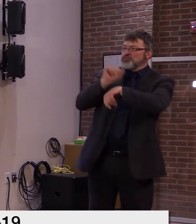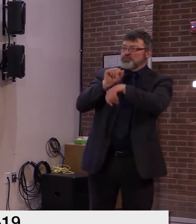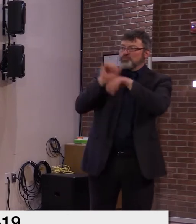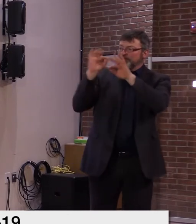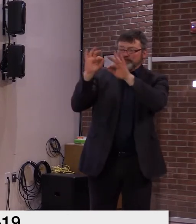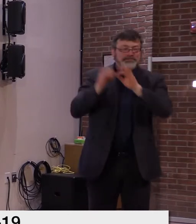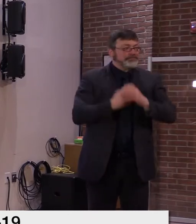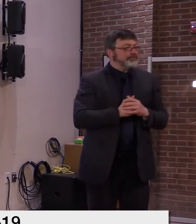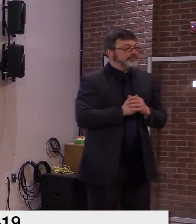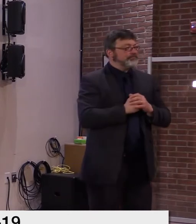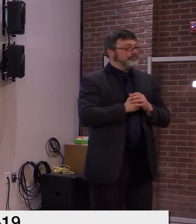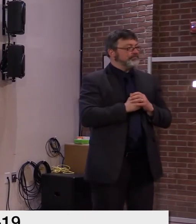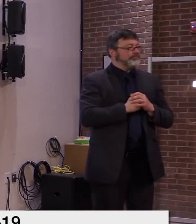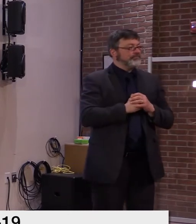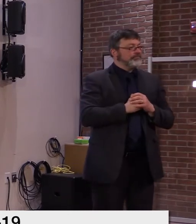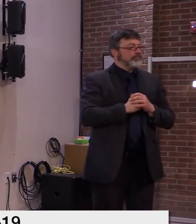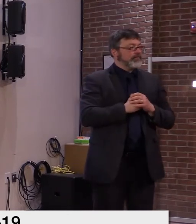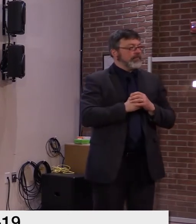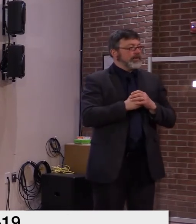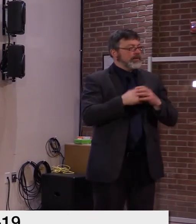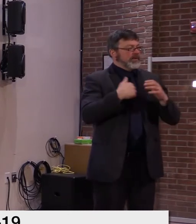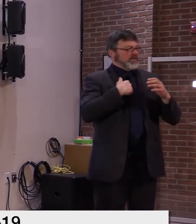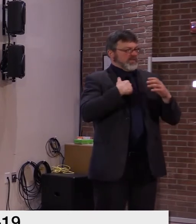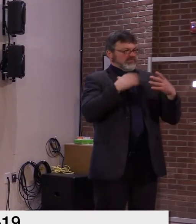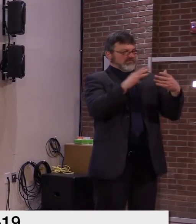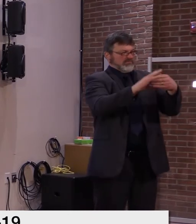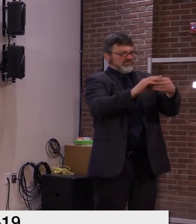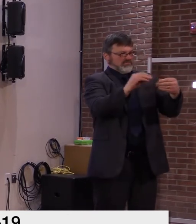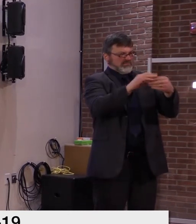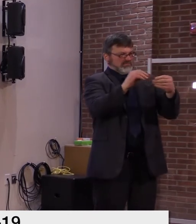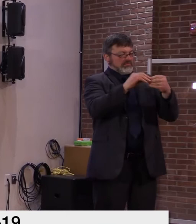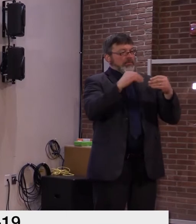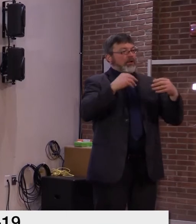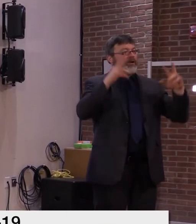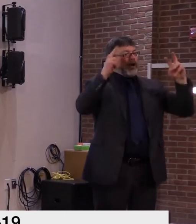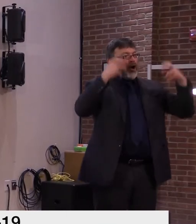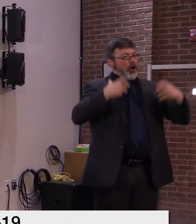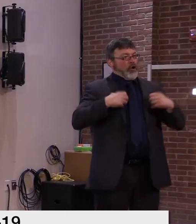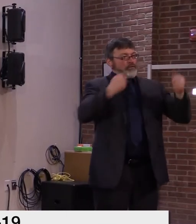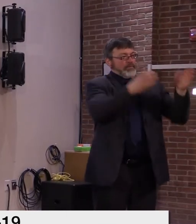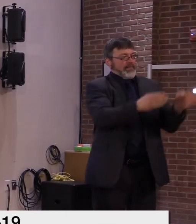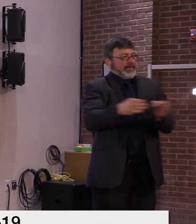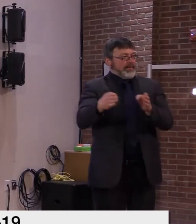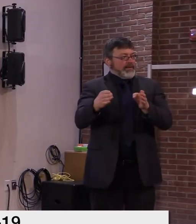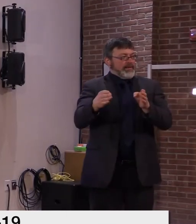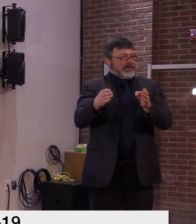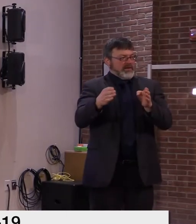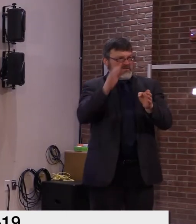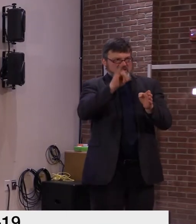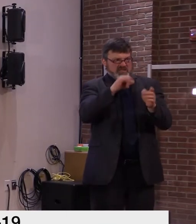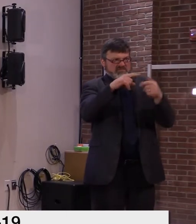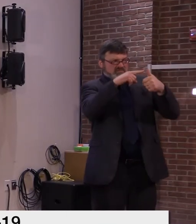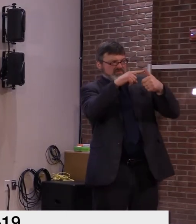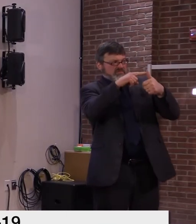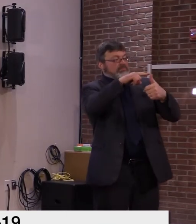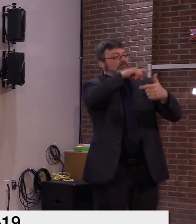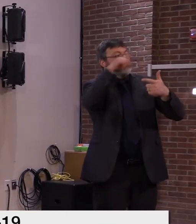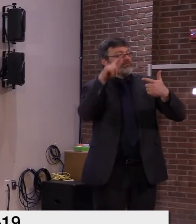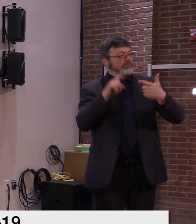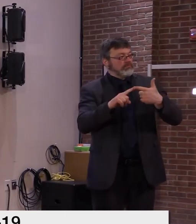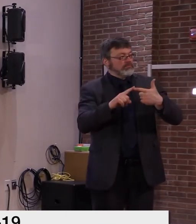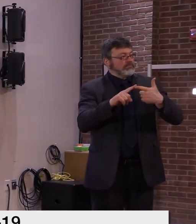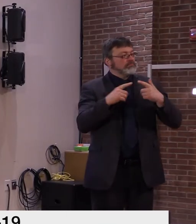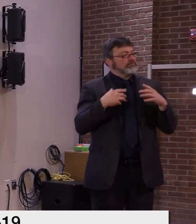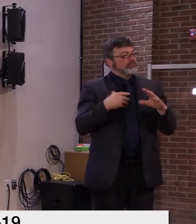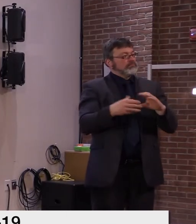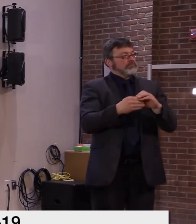Before I get into the recovery planning, I just thought I'd give a couple of quick updates on related education issues. firstly, on surveillance testing in our